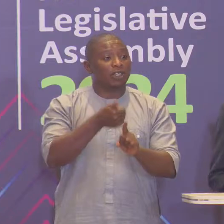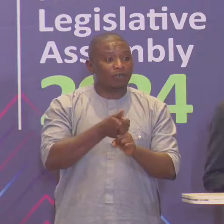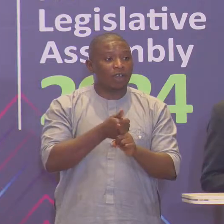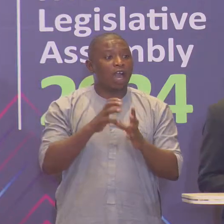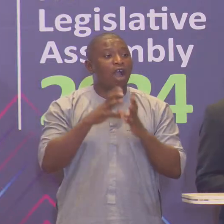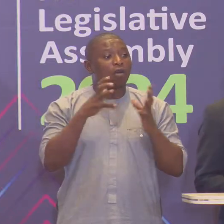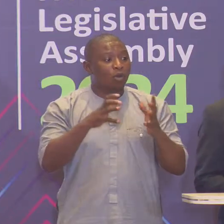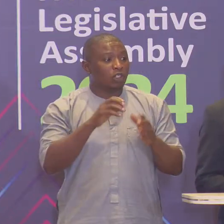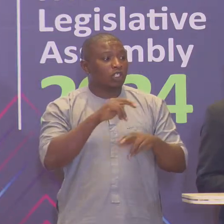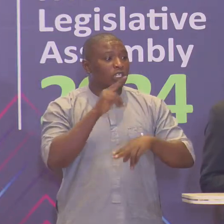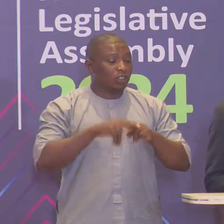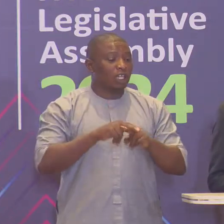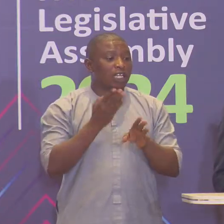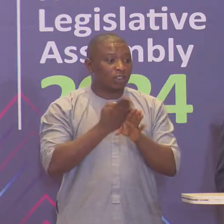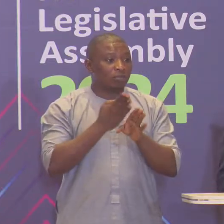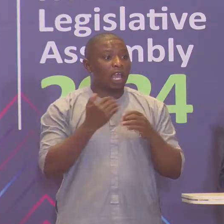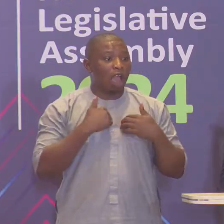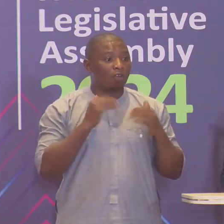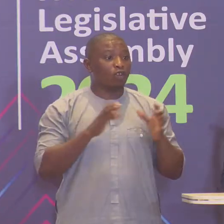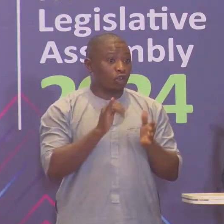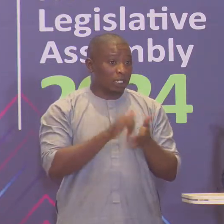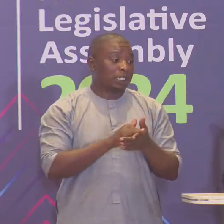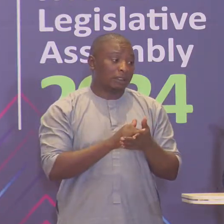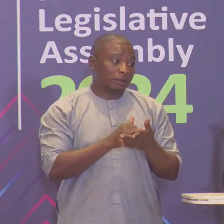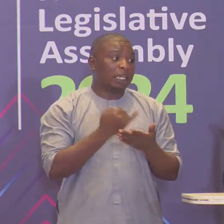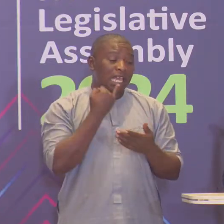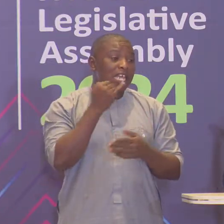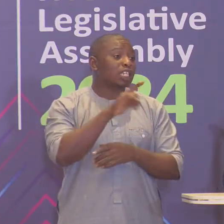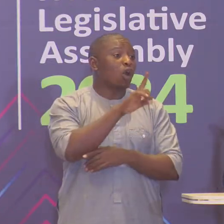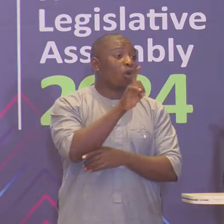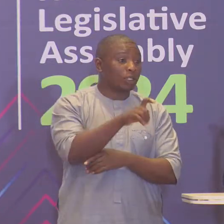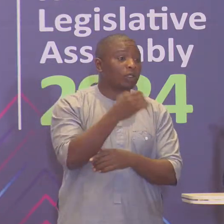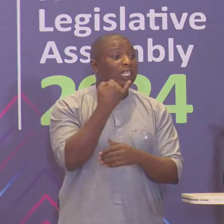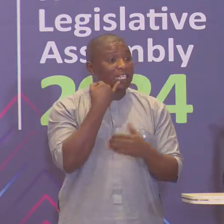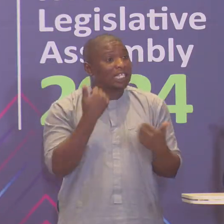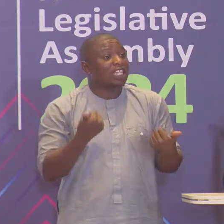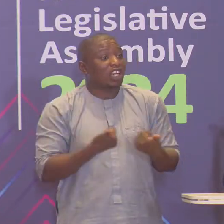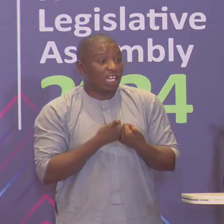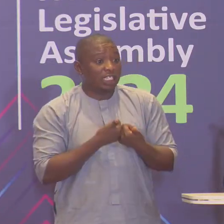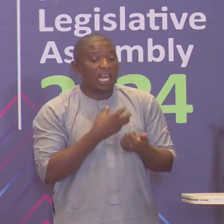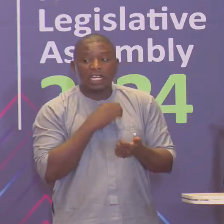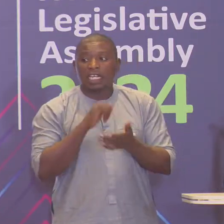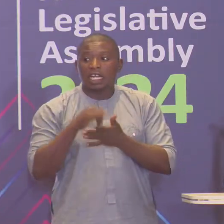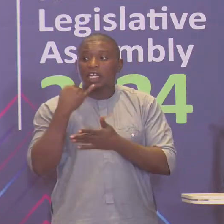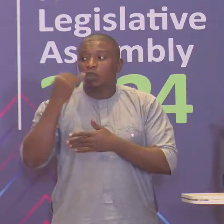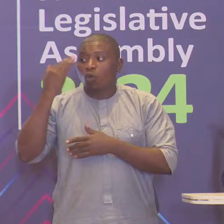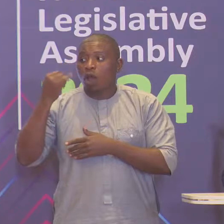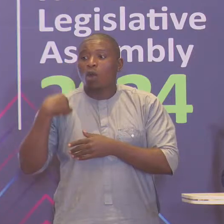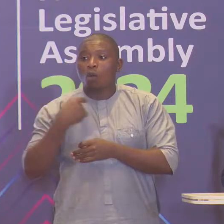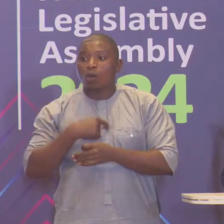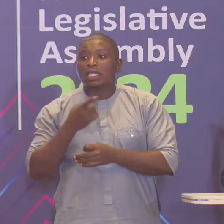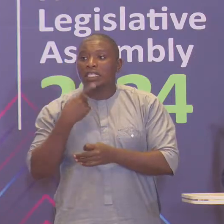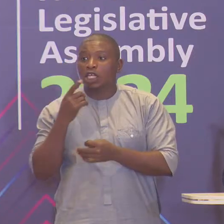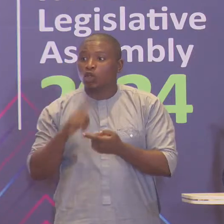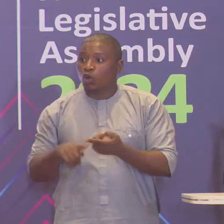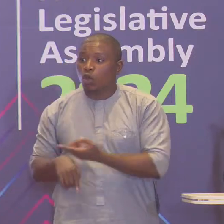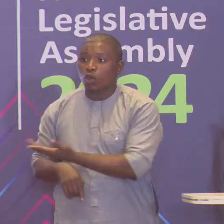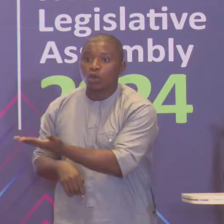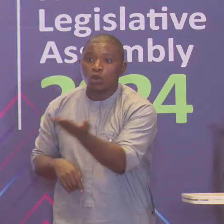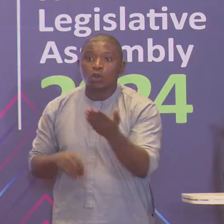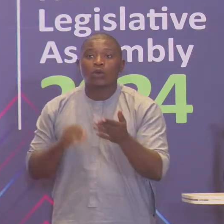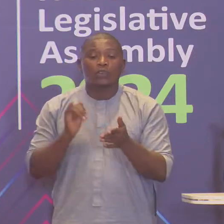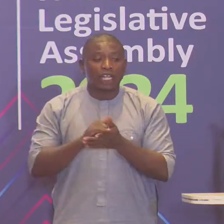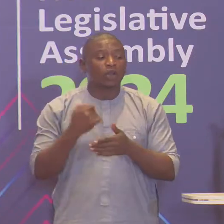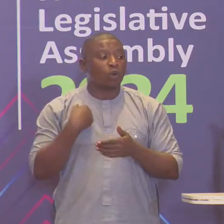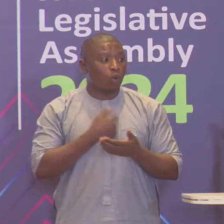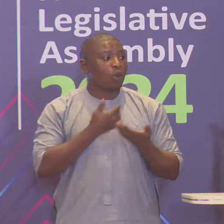has done that, of course, is a question, is the challenge, and that's why we say to you that we want to